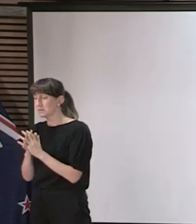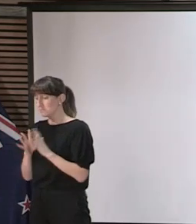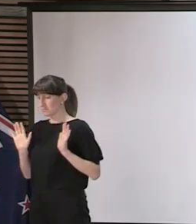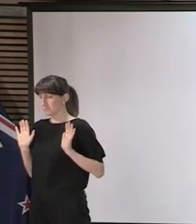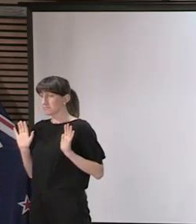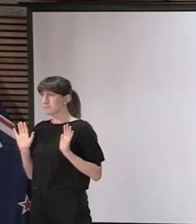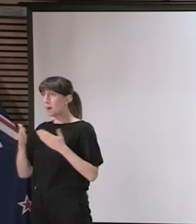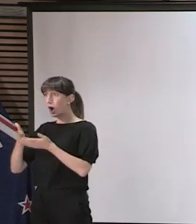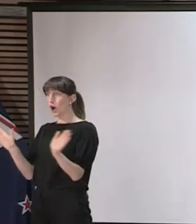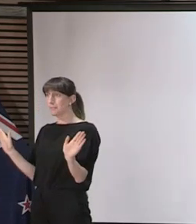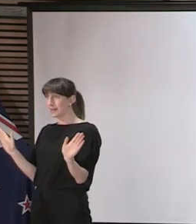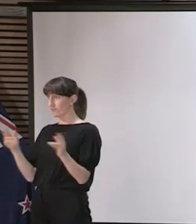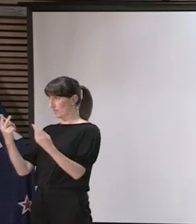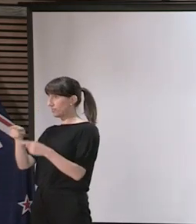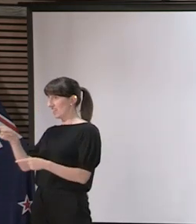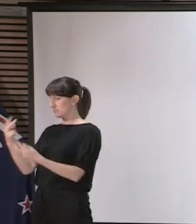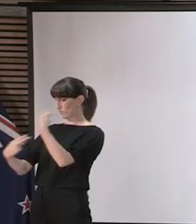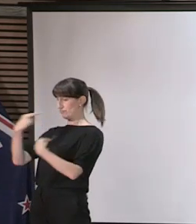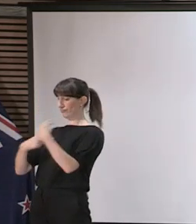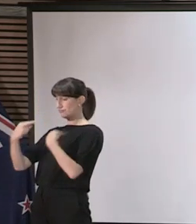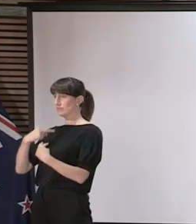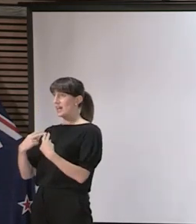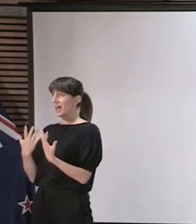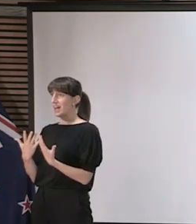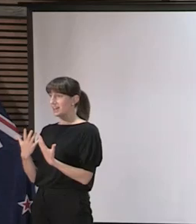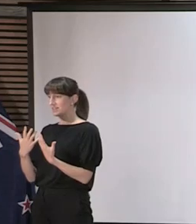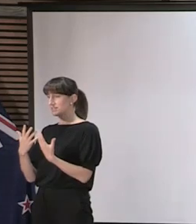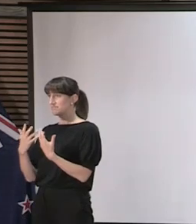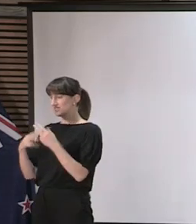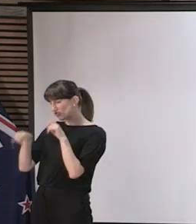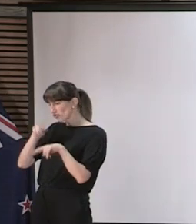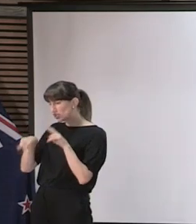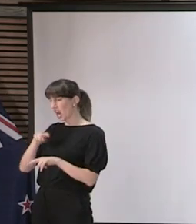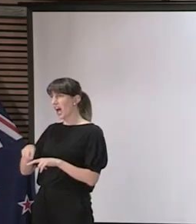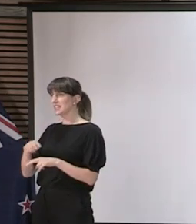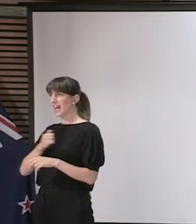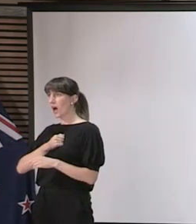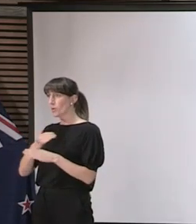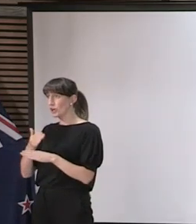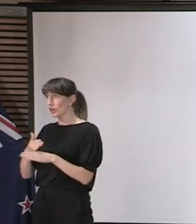and review of what we have done and any feedback on how that could be done better. But on that, do